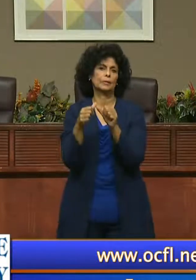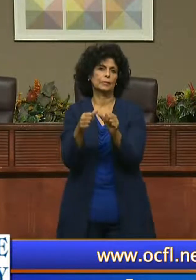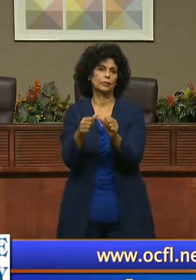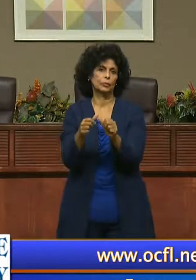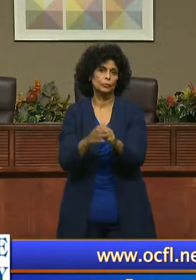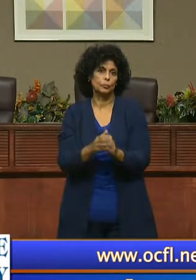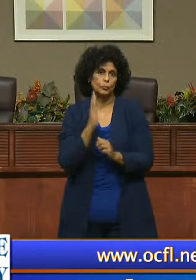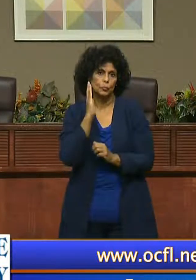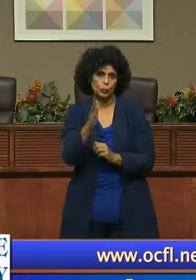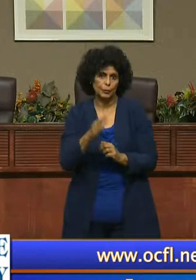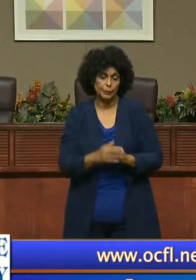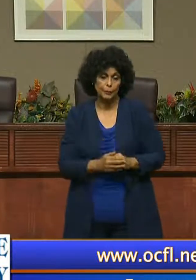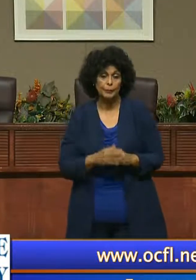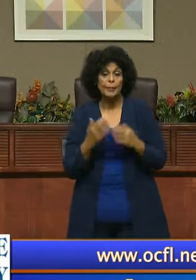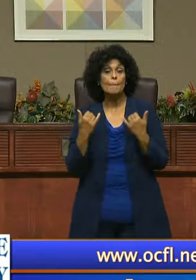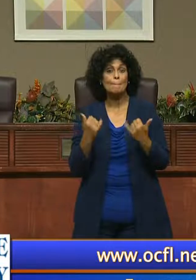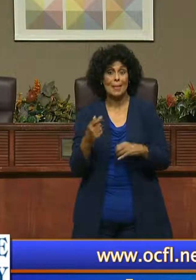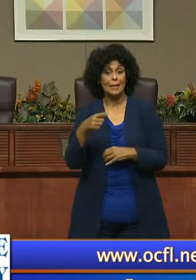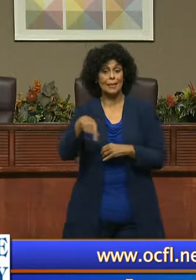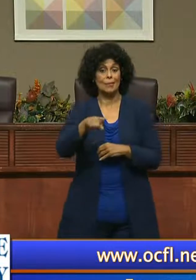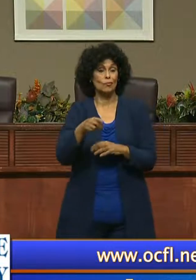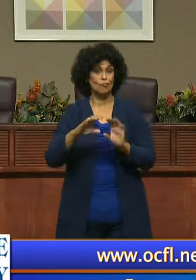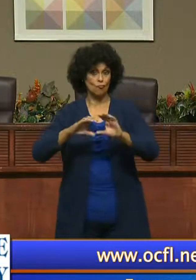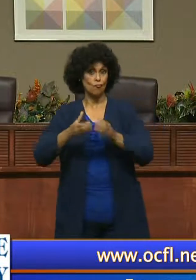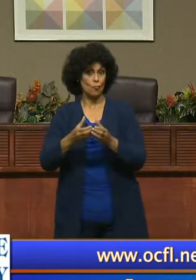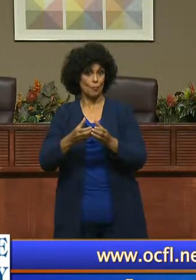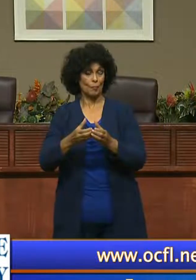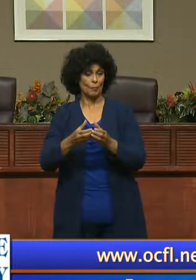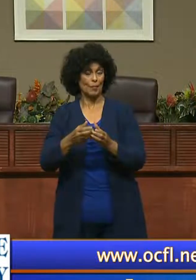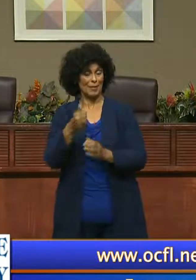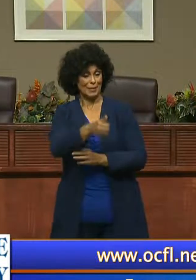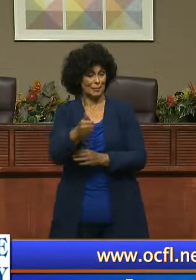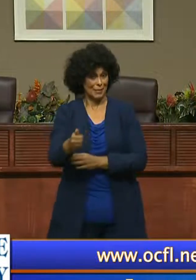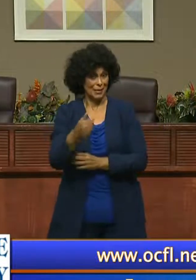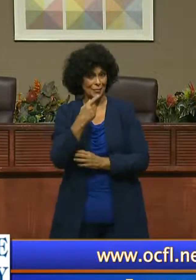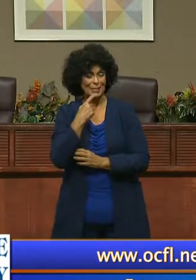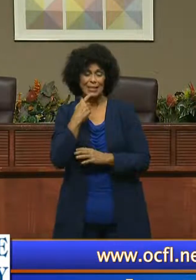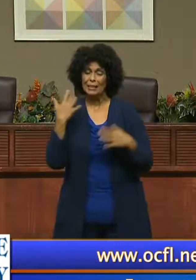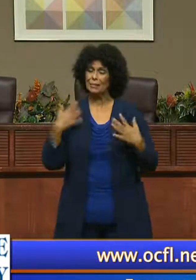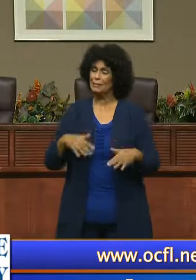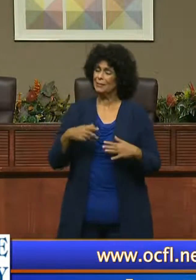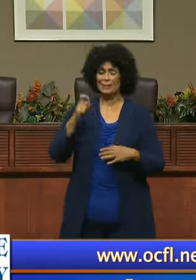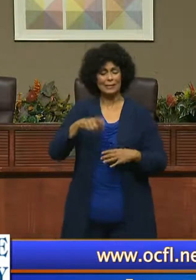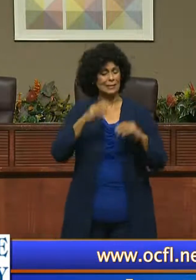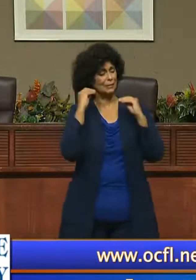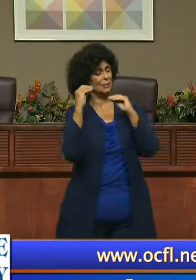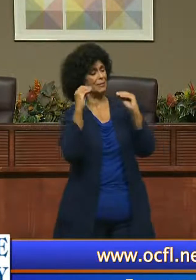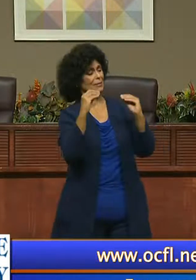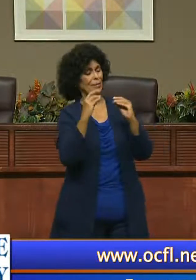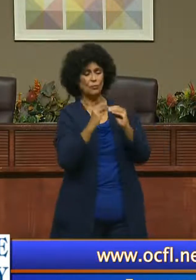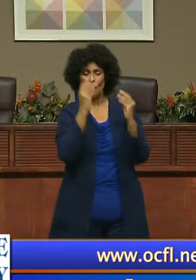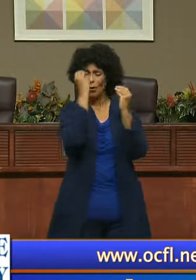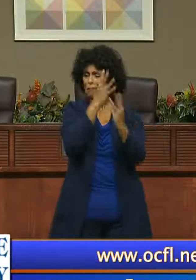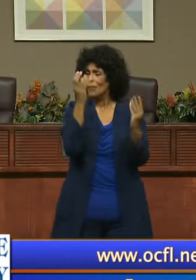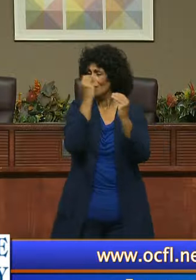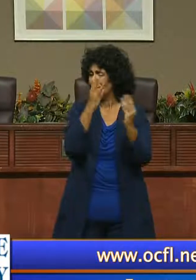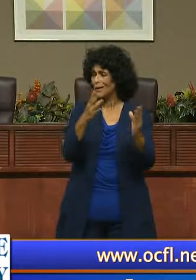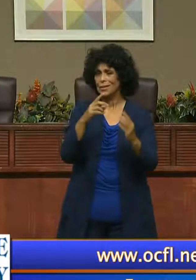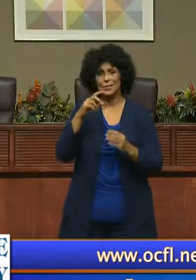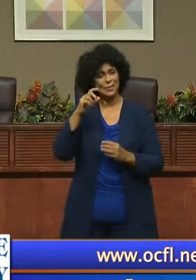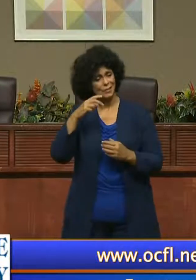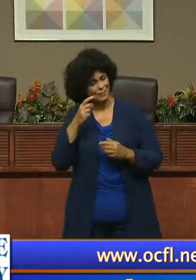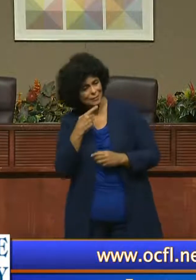We heard from many task force members about the need for more education and compliance with face coverings. I think it